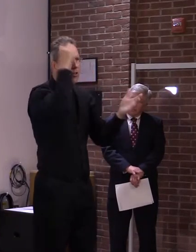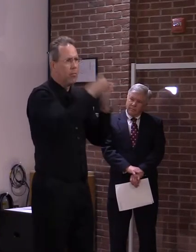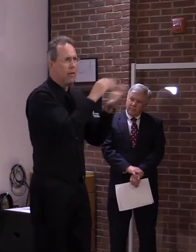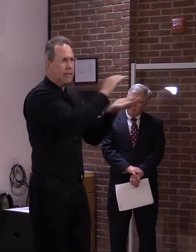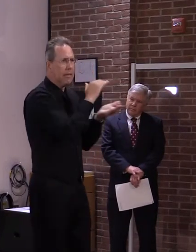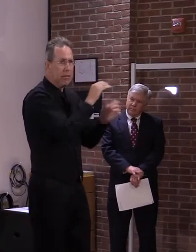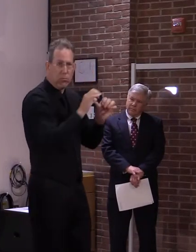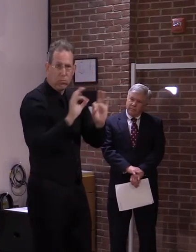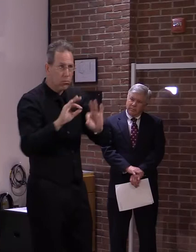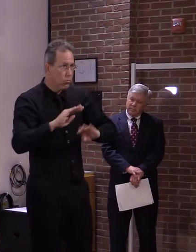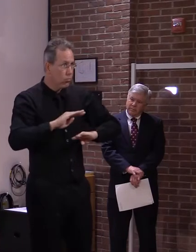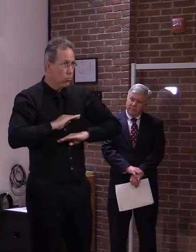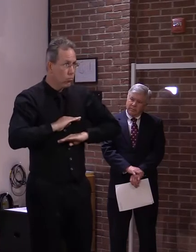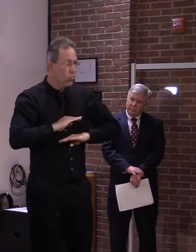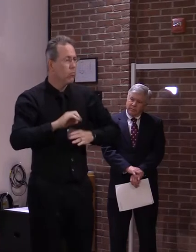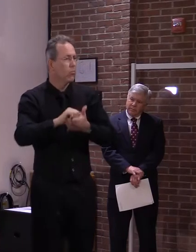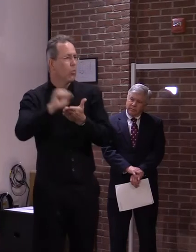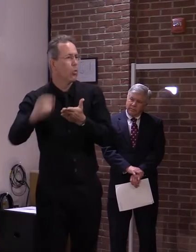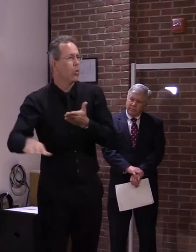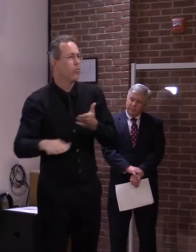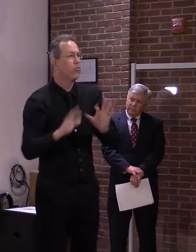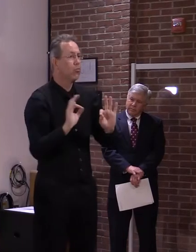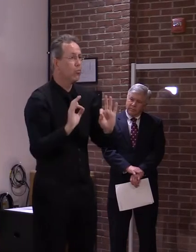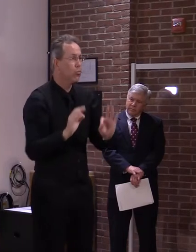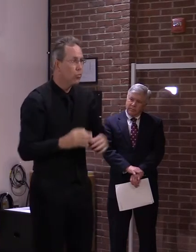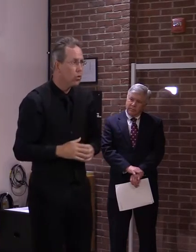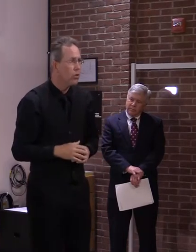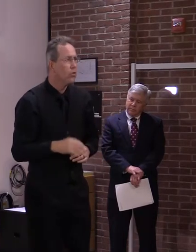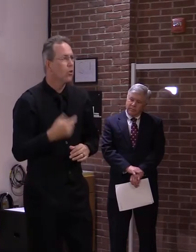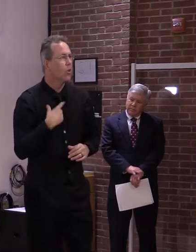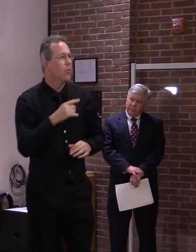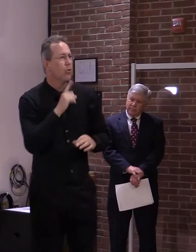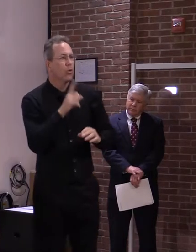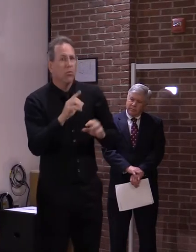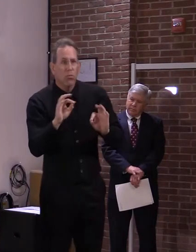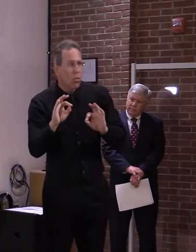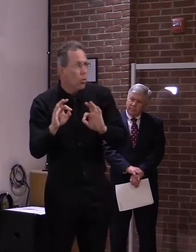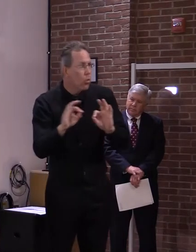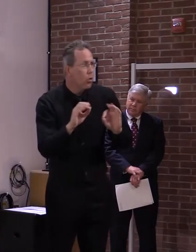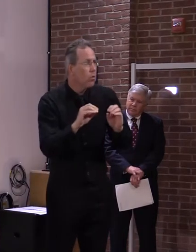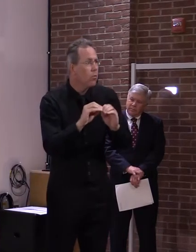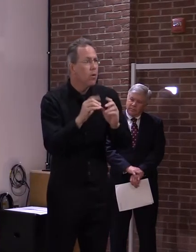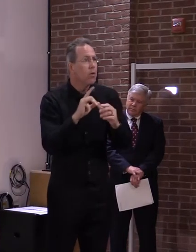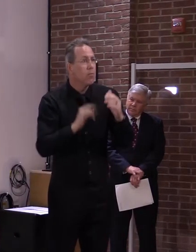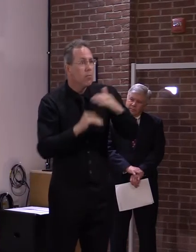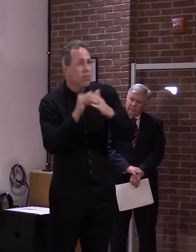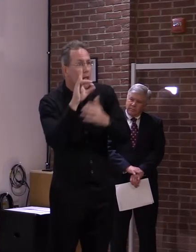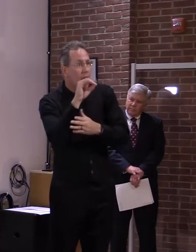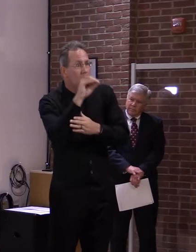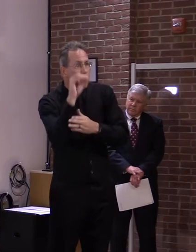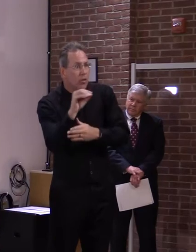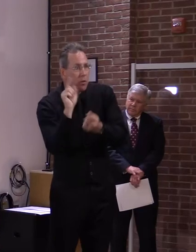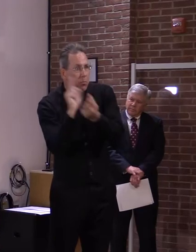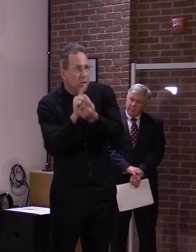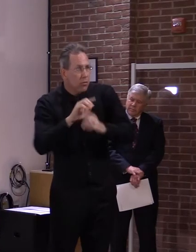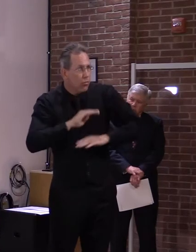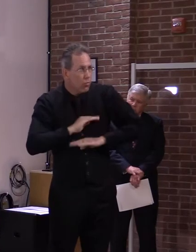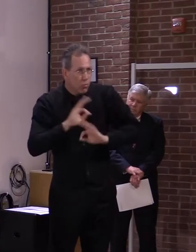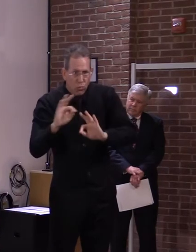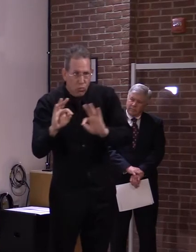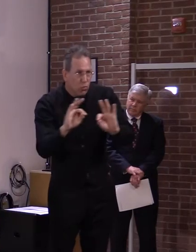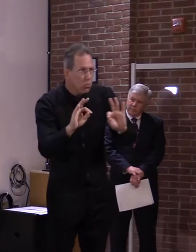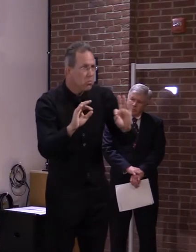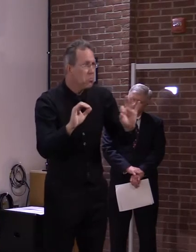restrictions that are in place when we hit 80%. But again, there may be threads